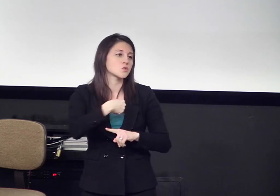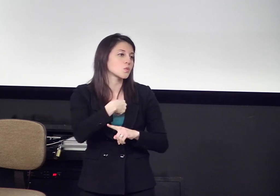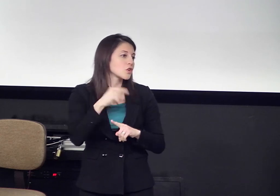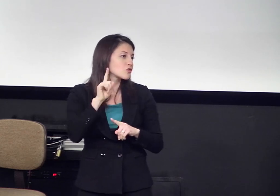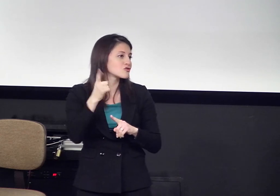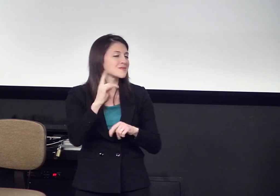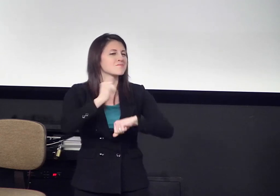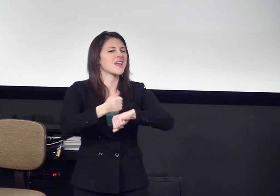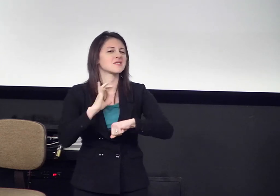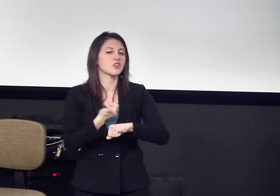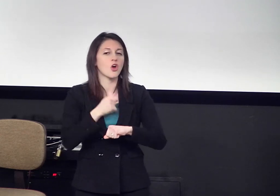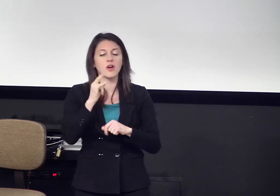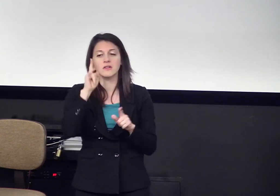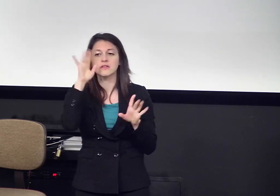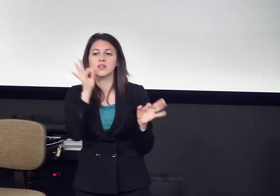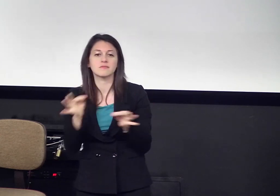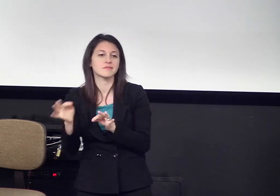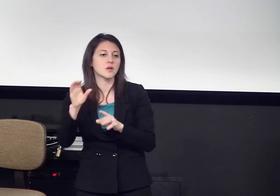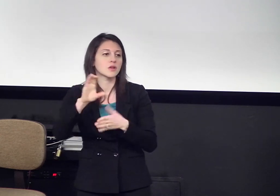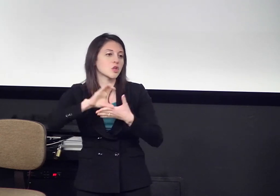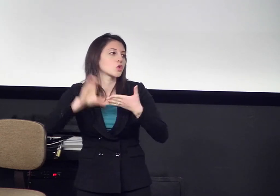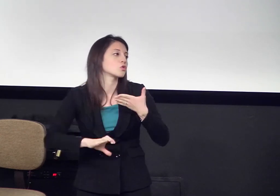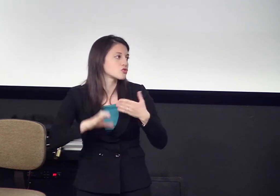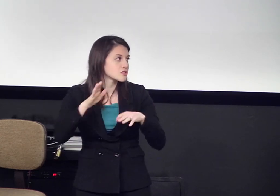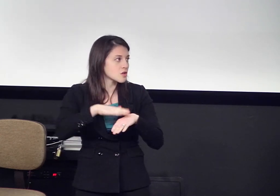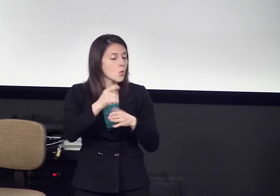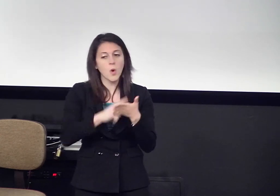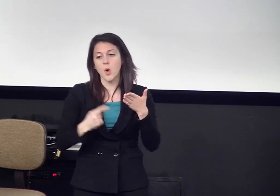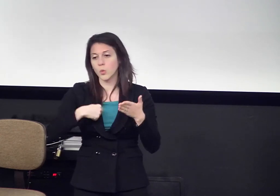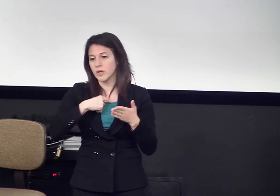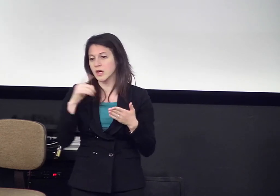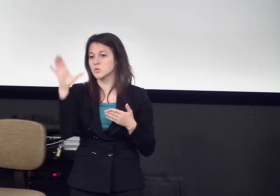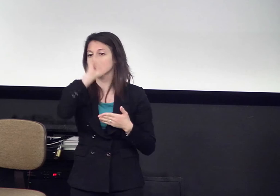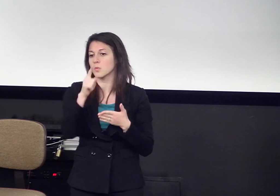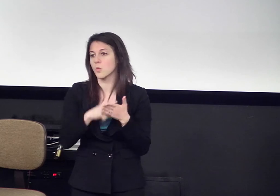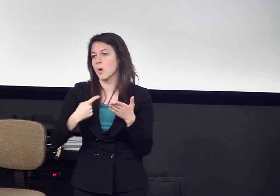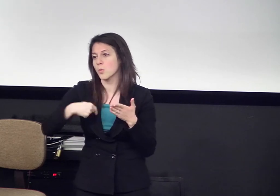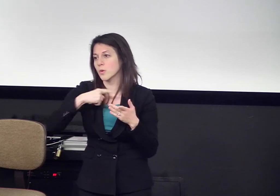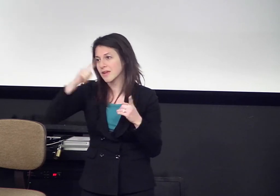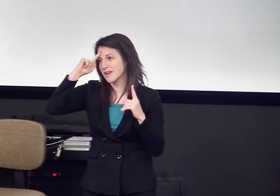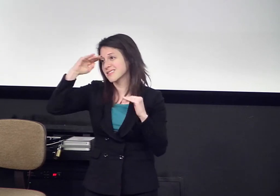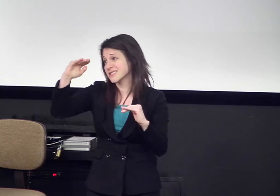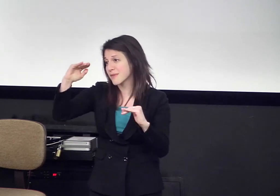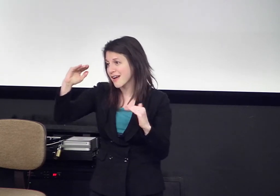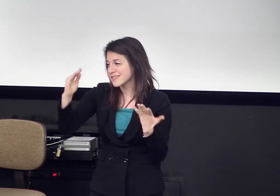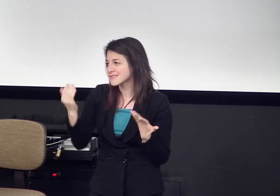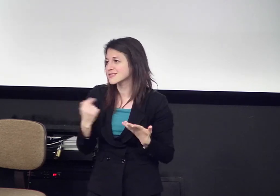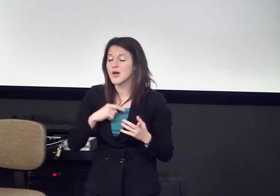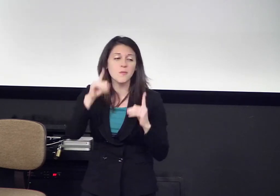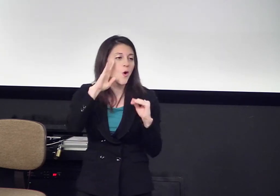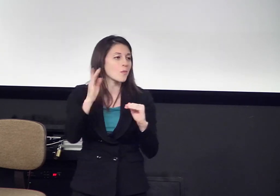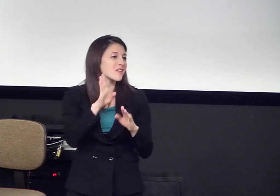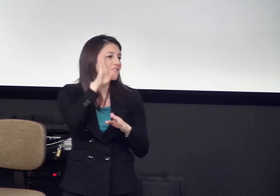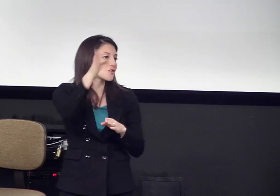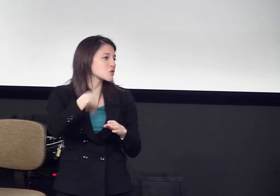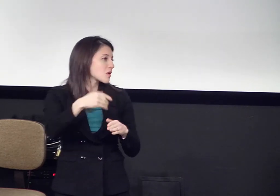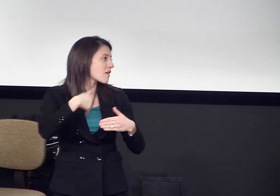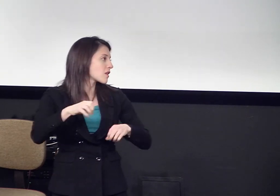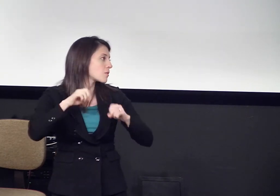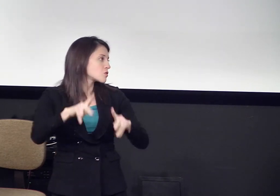If we cannot analyze real situations or live situations, then we'll have to base our conclusions on what we assume the expectations are,